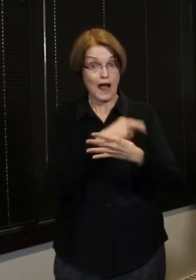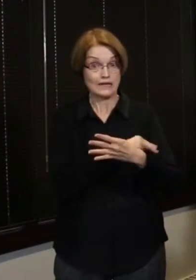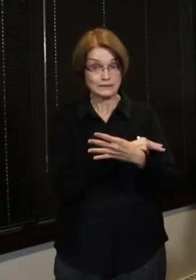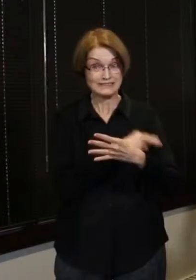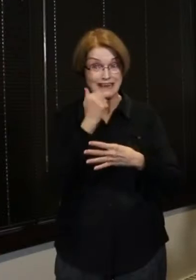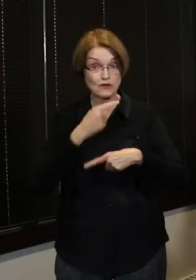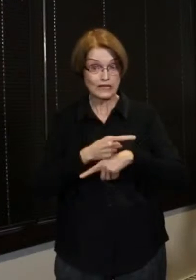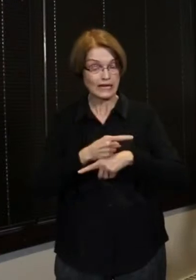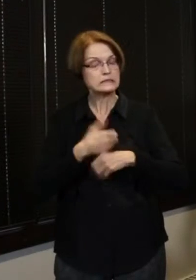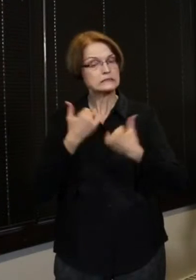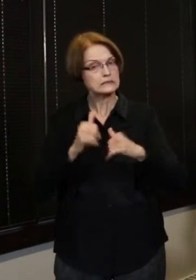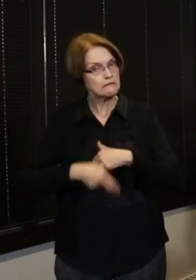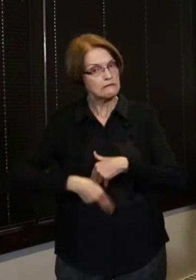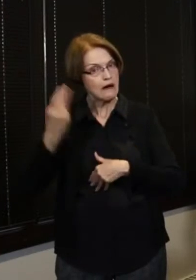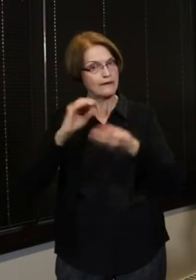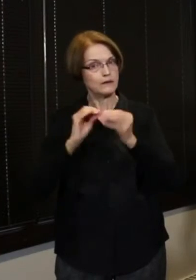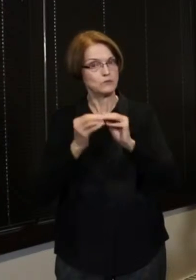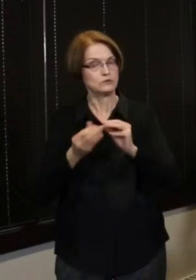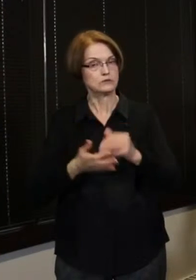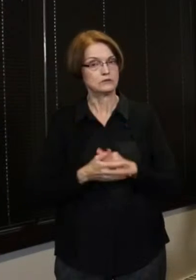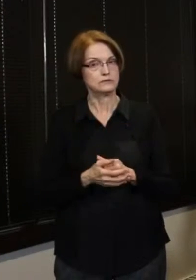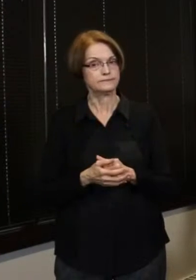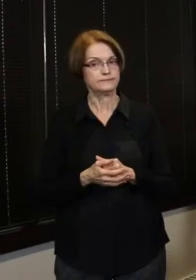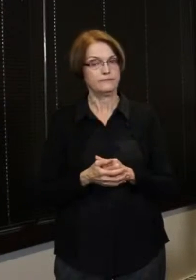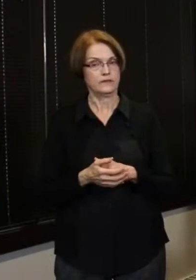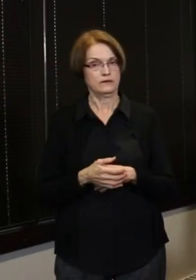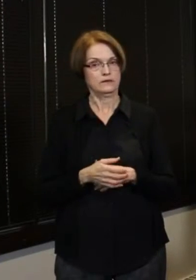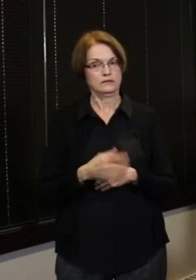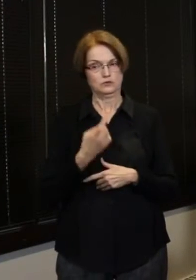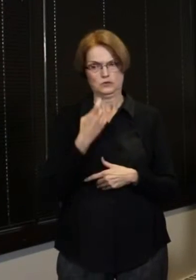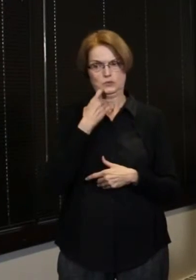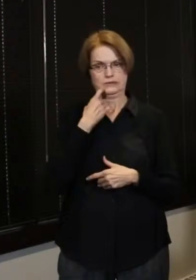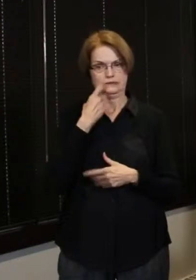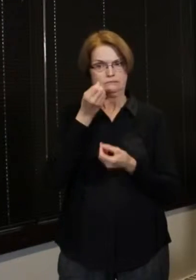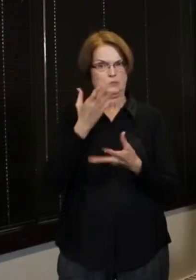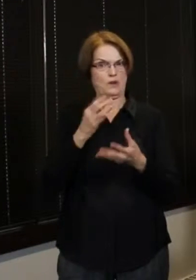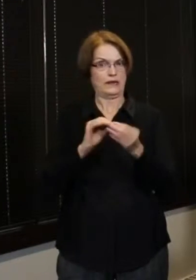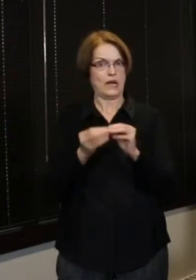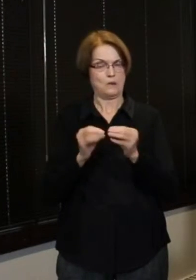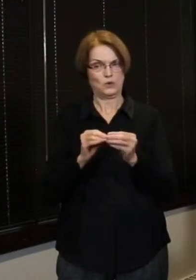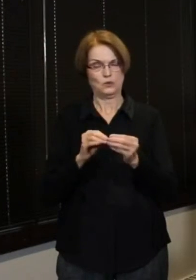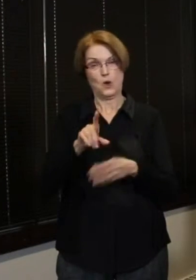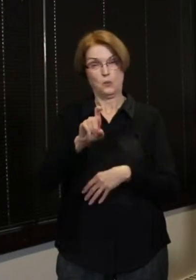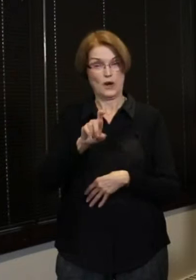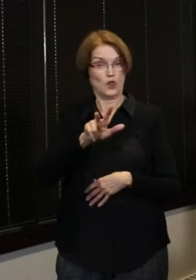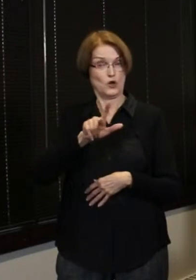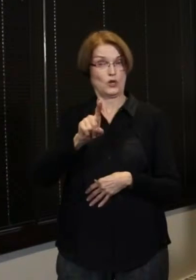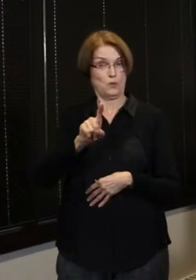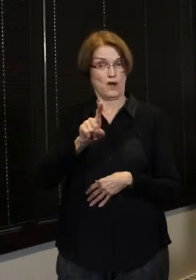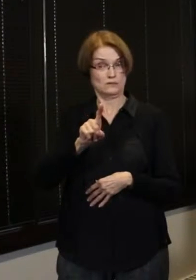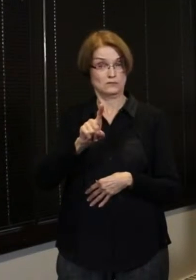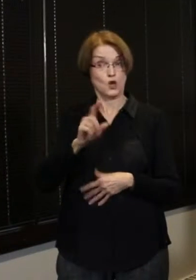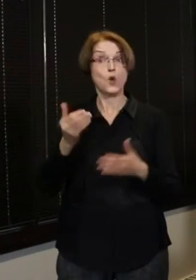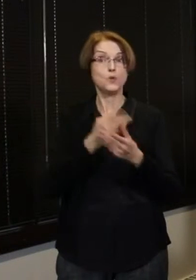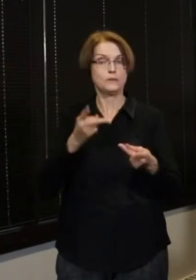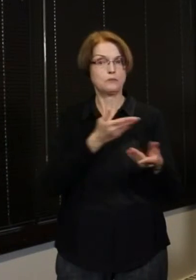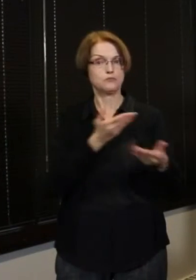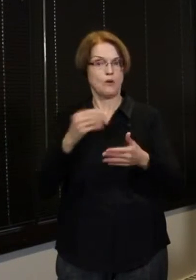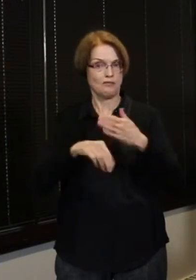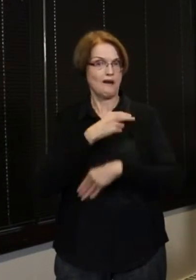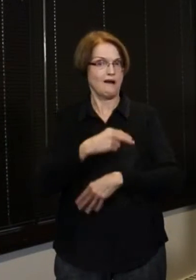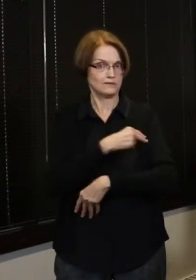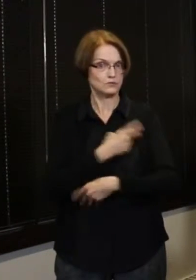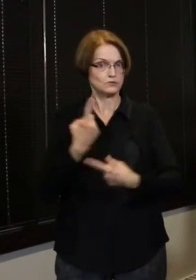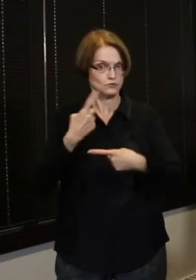on a daily basis. And you saw that number that I reported earlier at 131 today. So